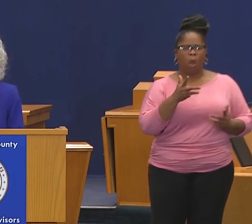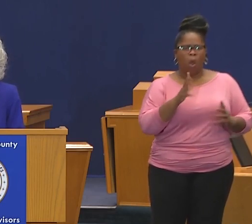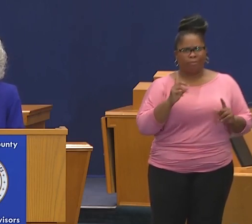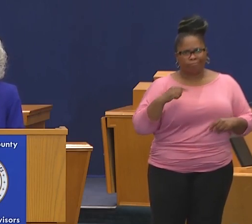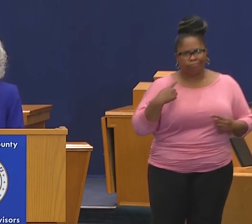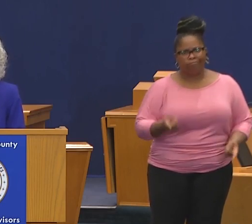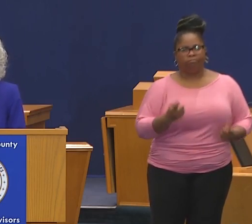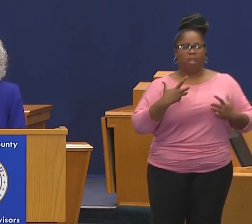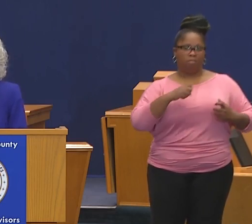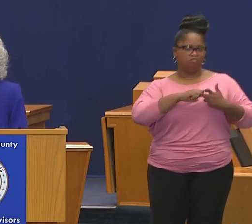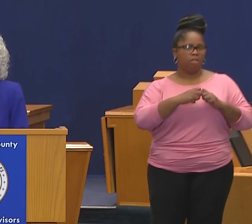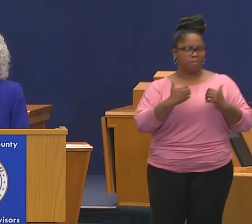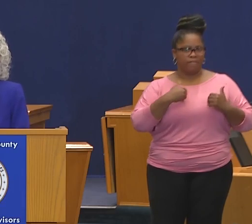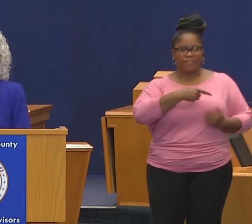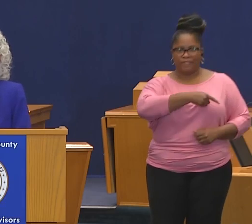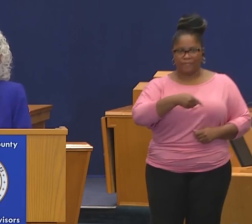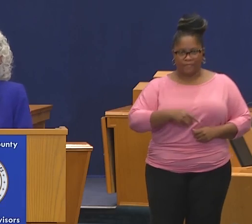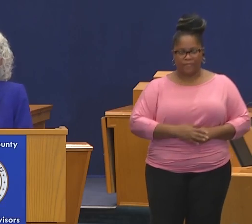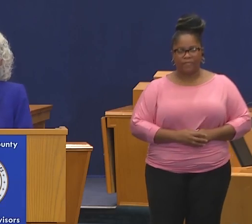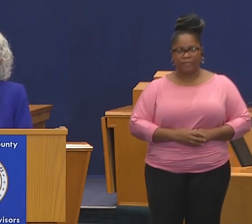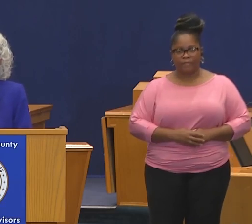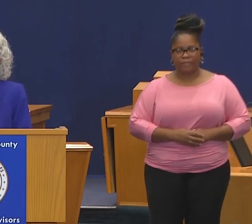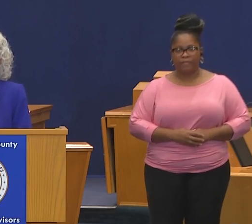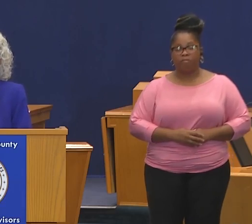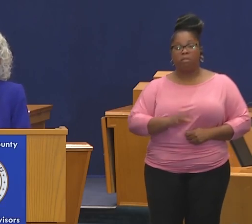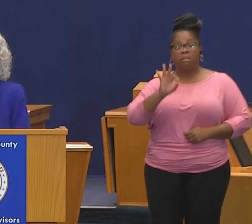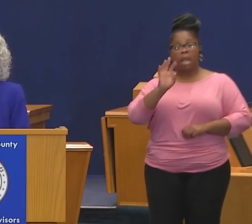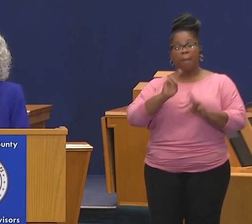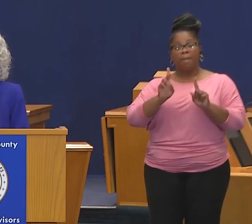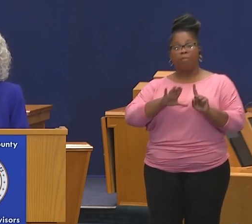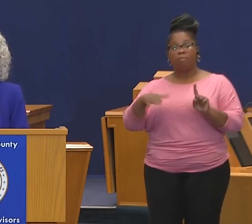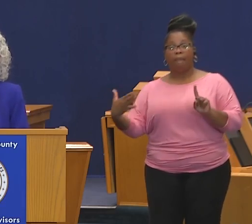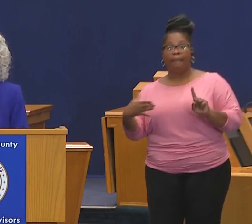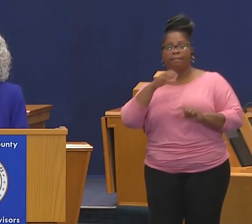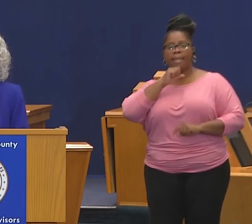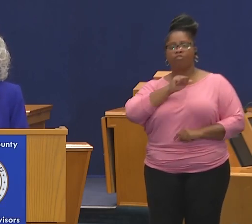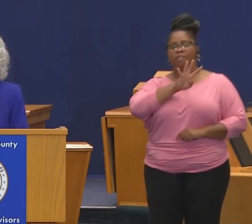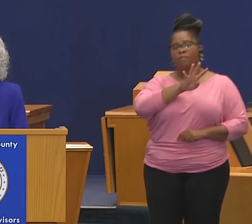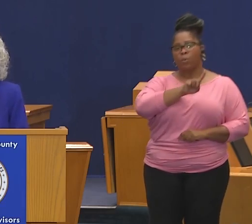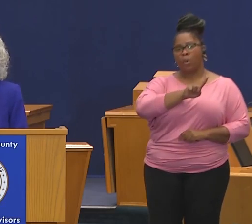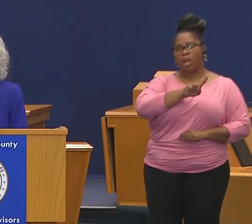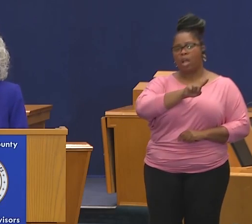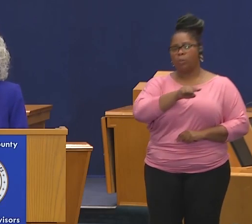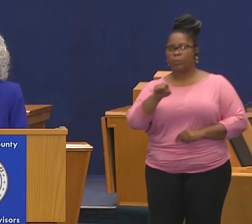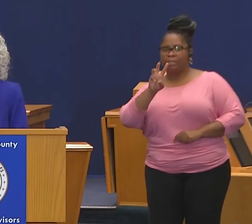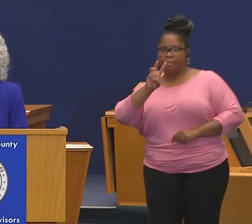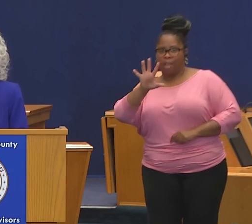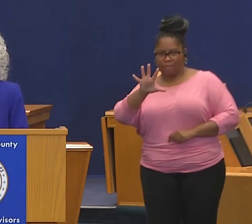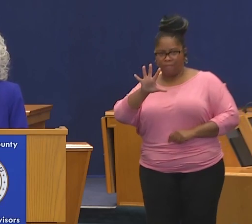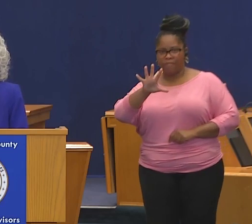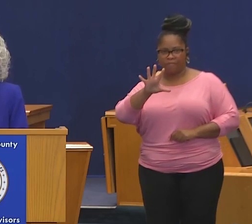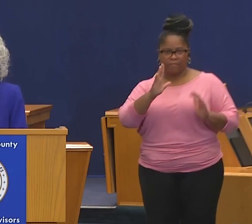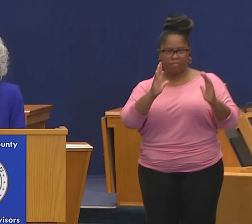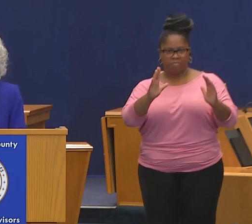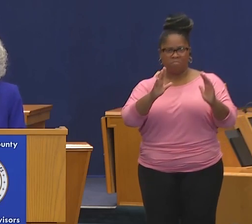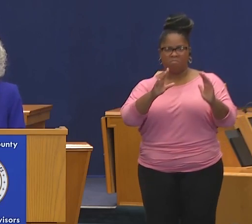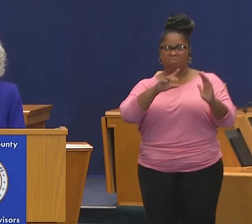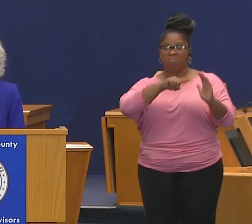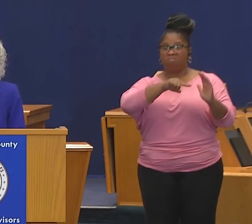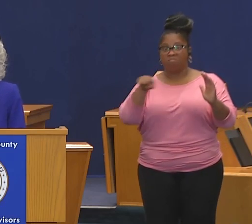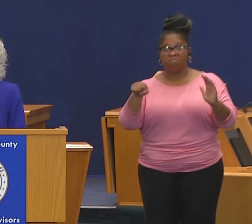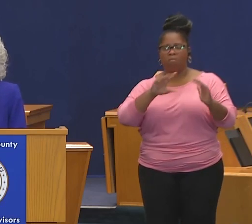health conditions. 9 people who died were between the ages of 41 and 65, and all of these